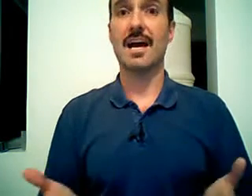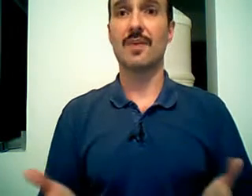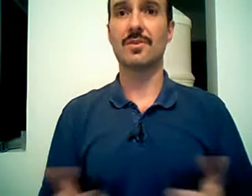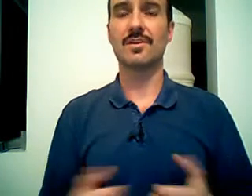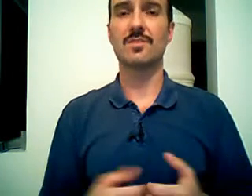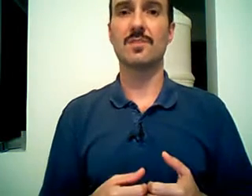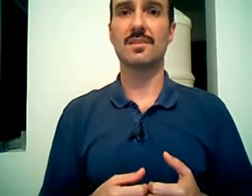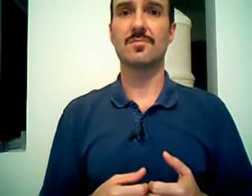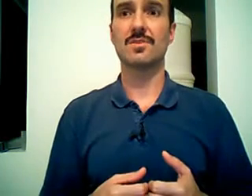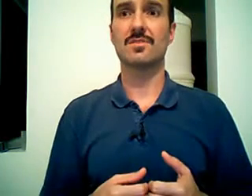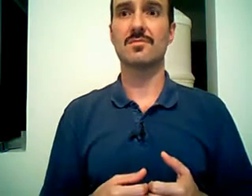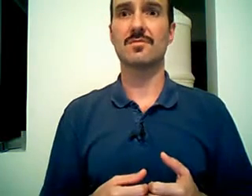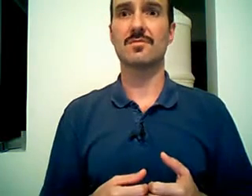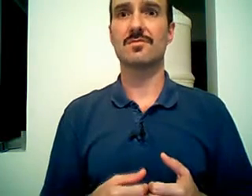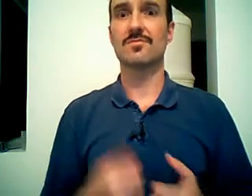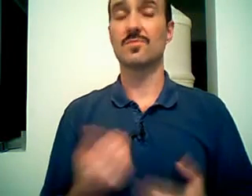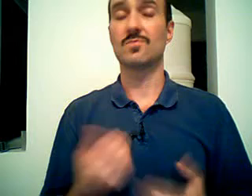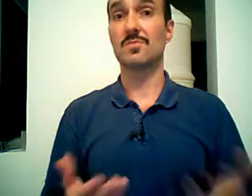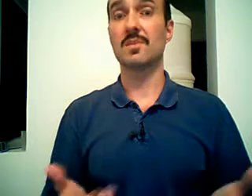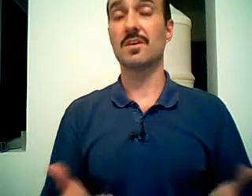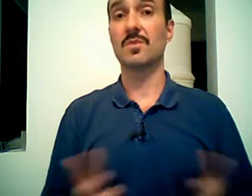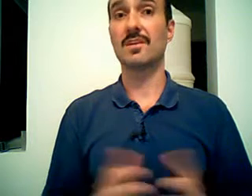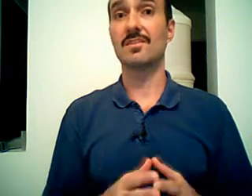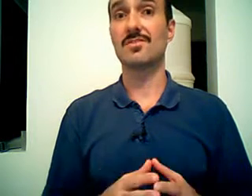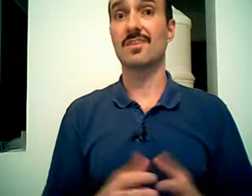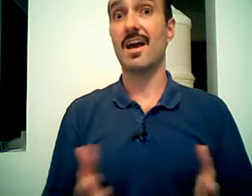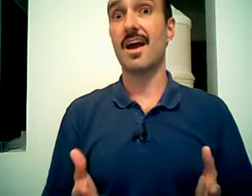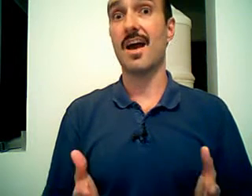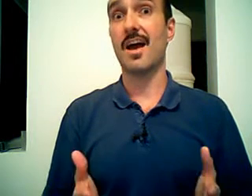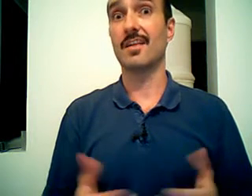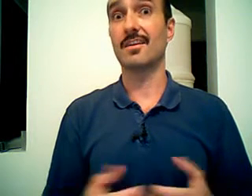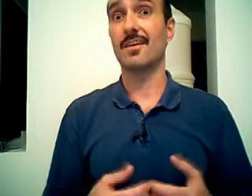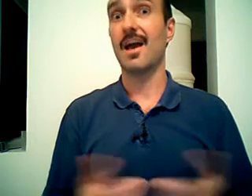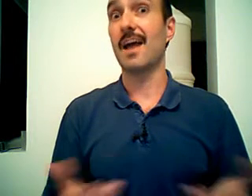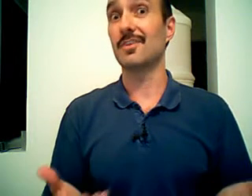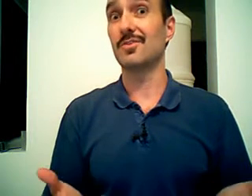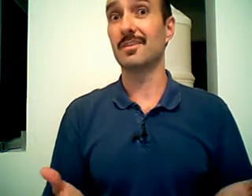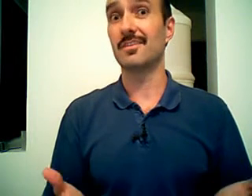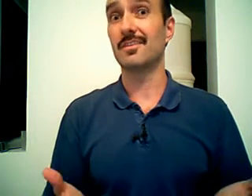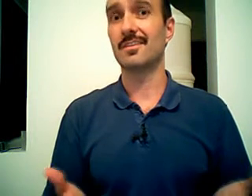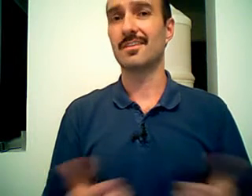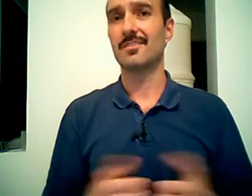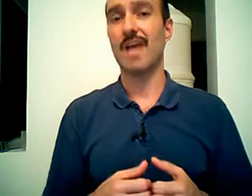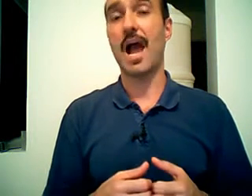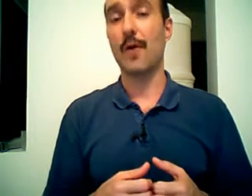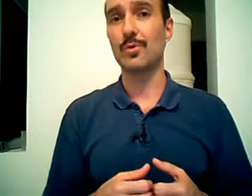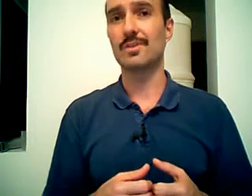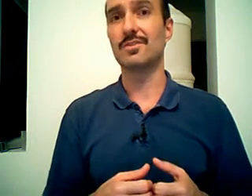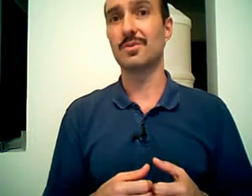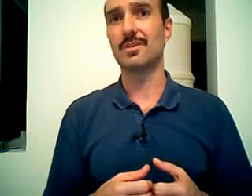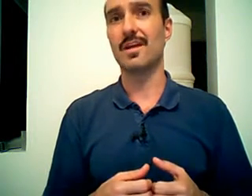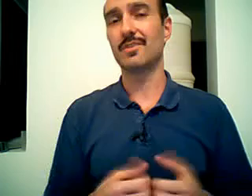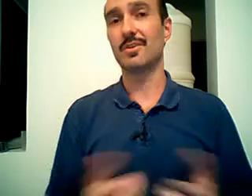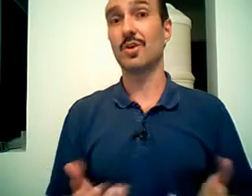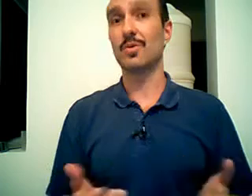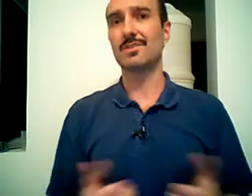and another person, when you're speaking quickly, you say ha, like how you doing. You say how are you doing. You don't always say